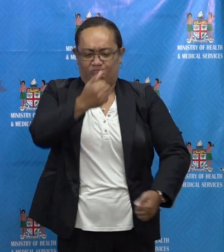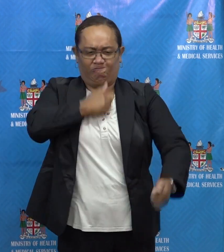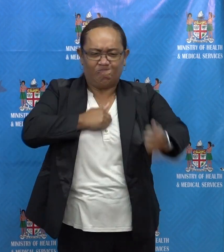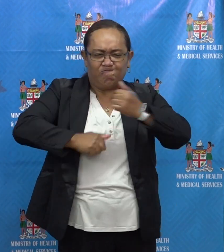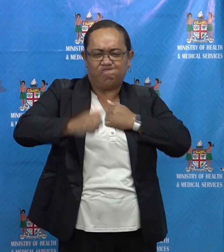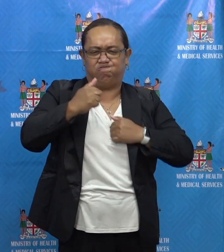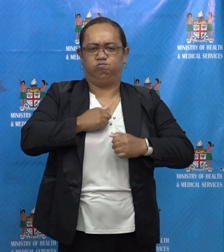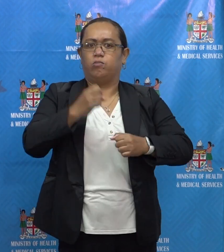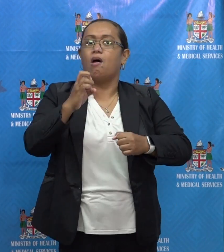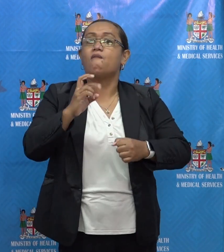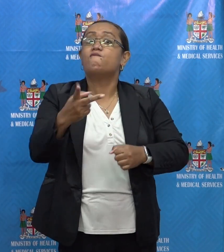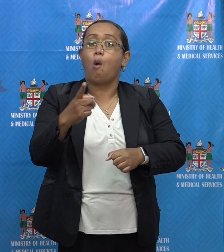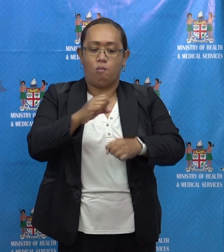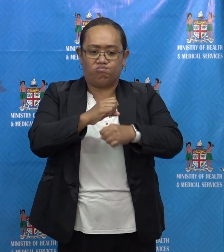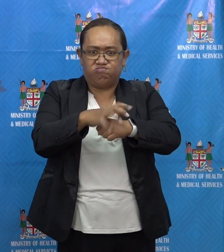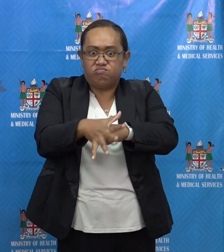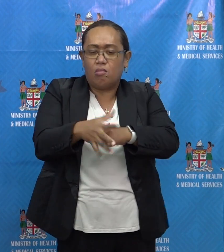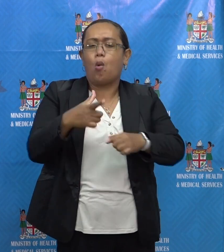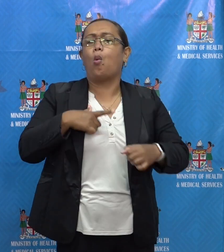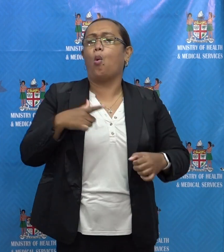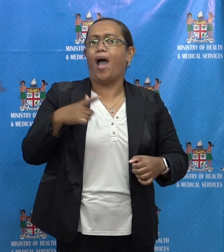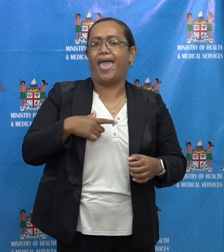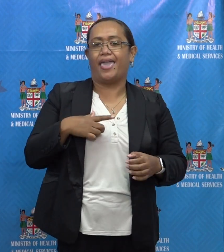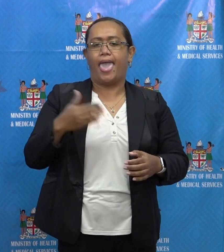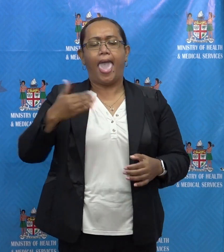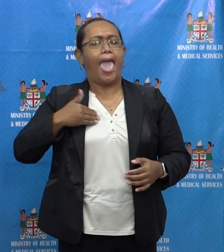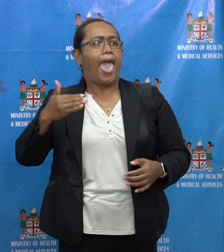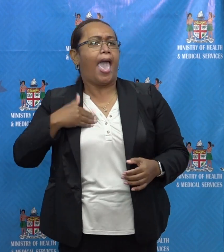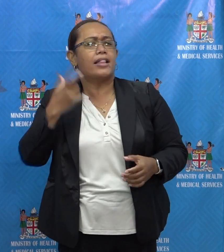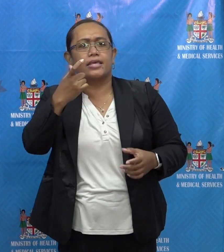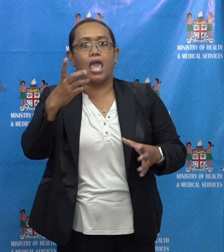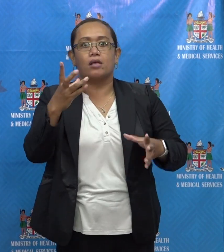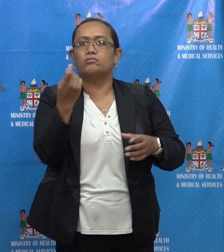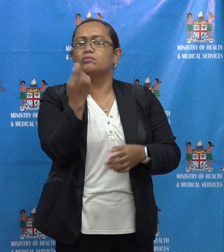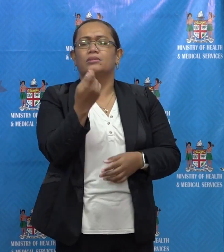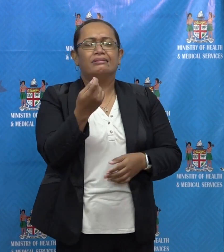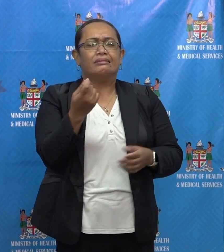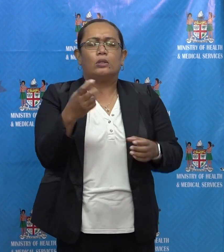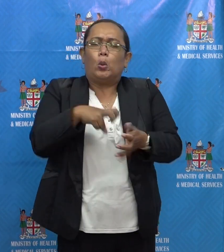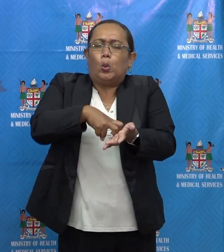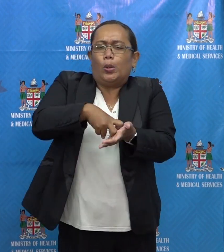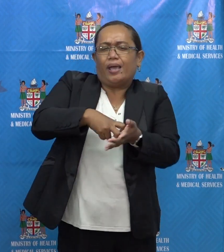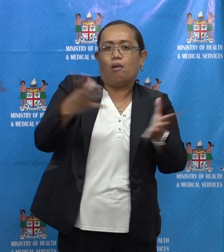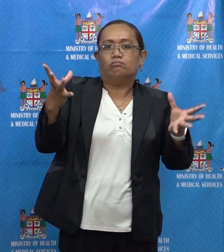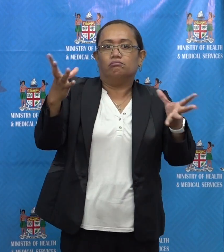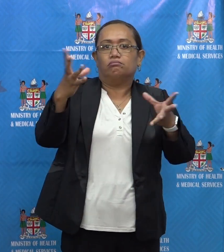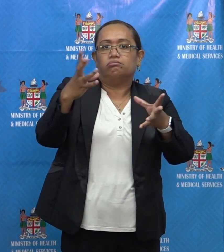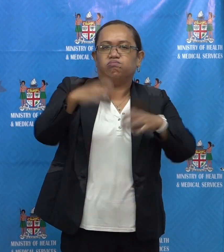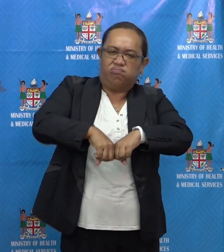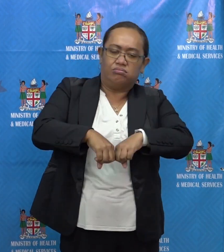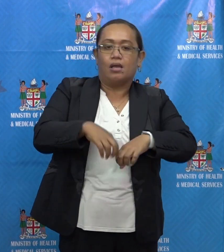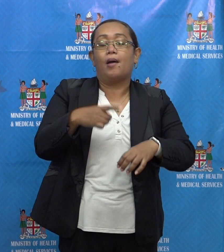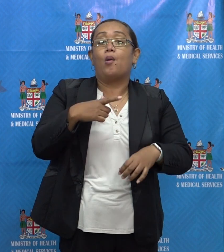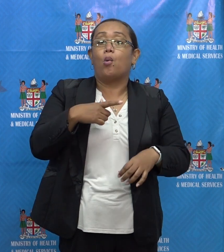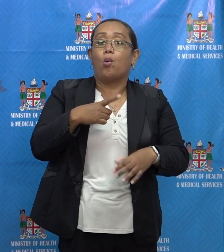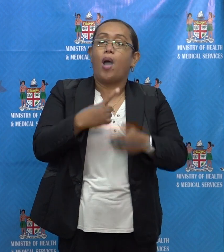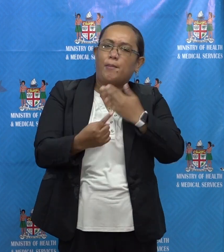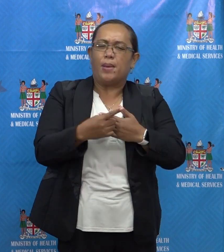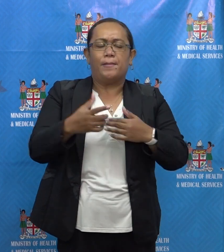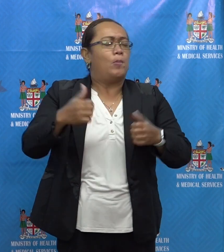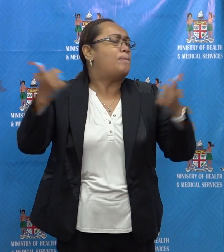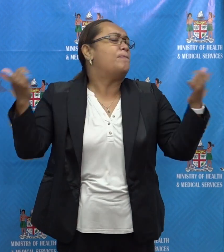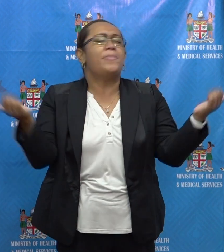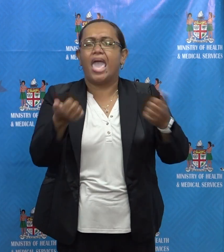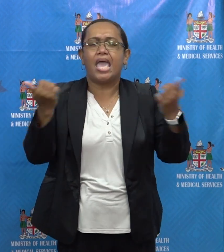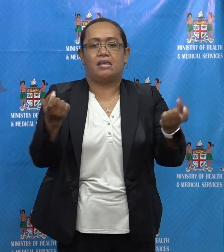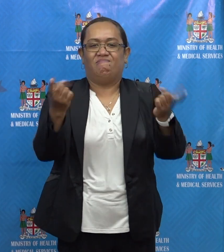outbreaks of COVID-19. Their healthcare systems were near collapse or did collapse as a result of all those cases. We're seeing